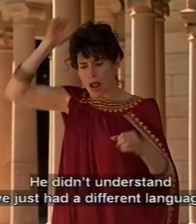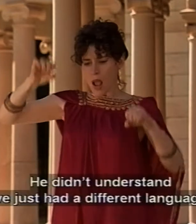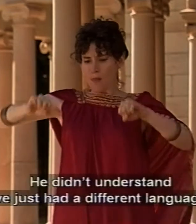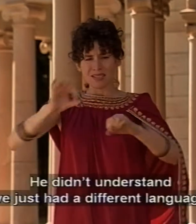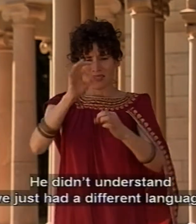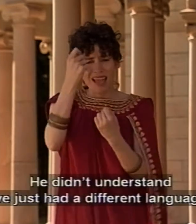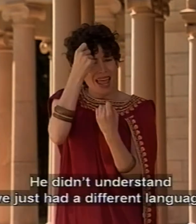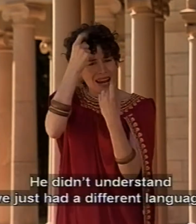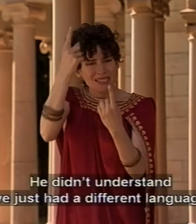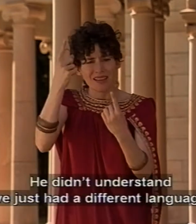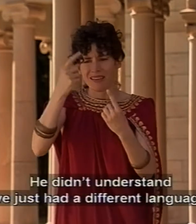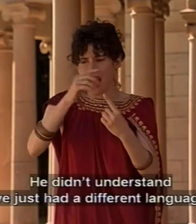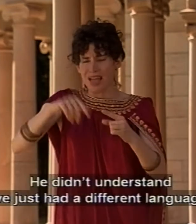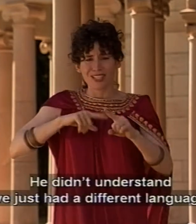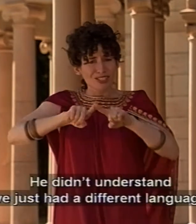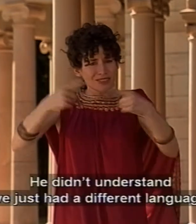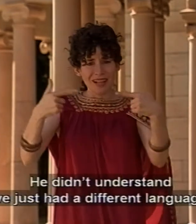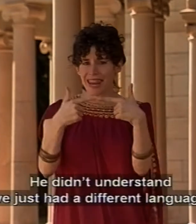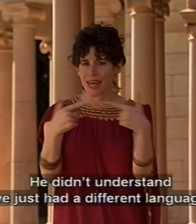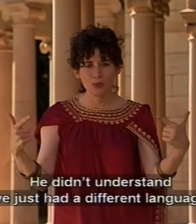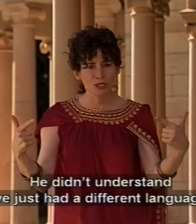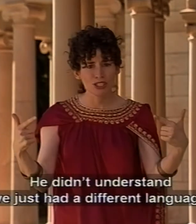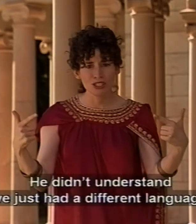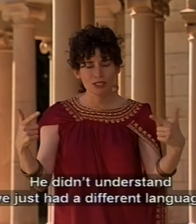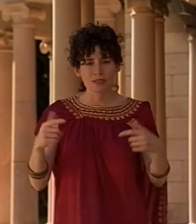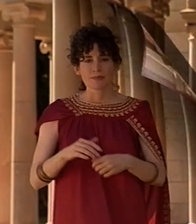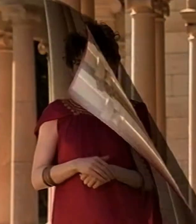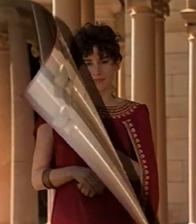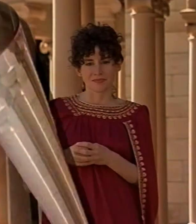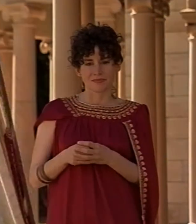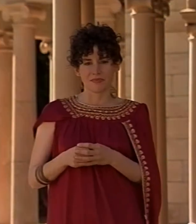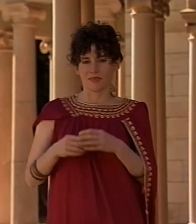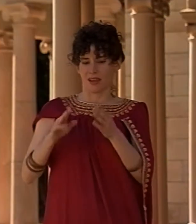He didn't understand that we just had a different language.